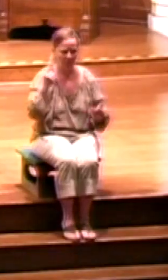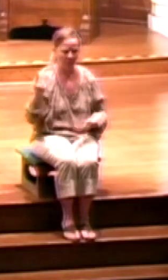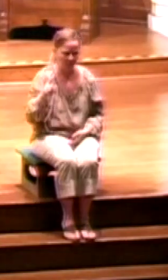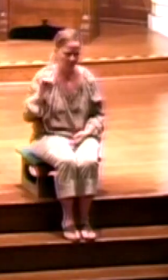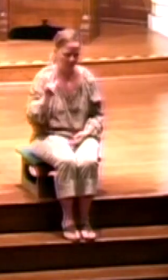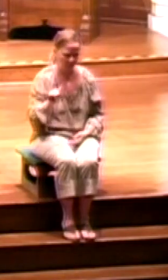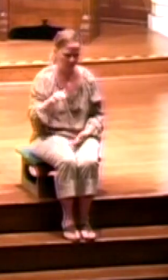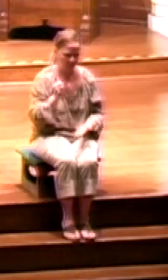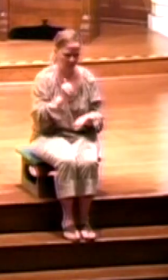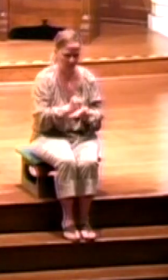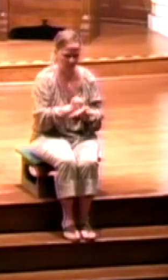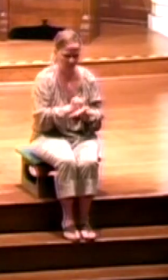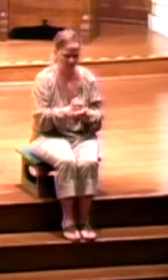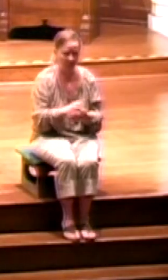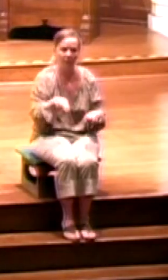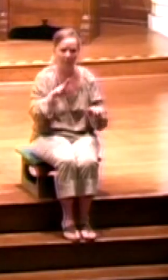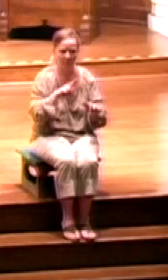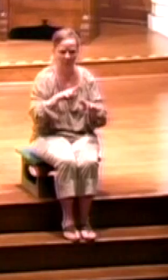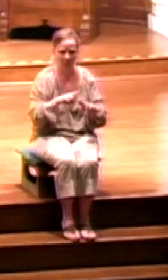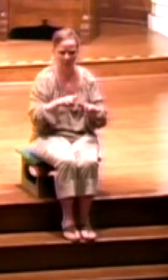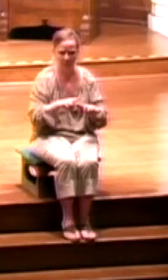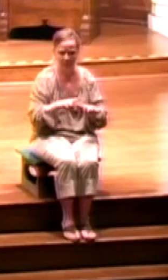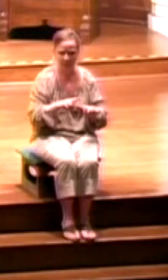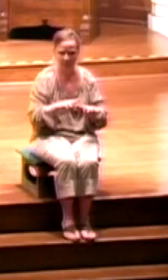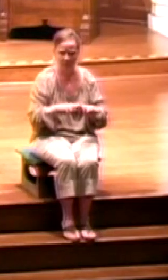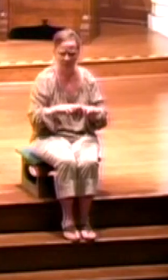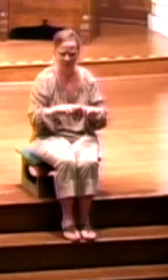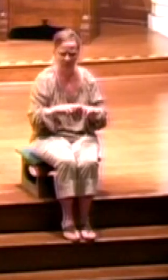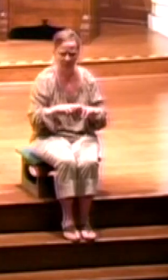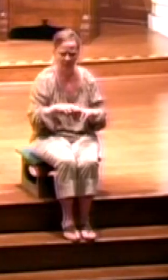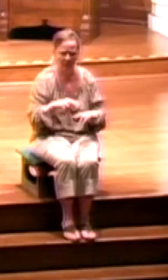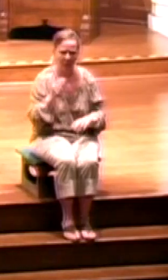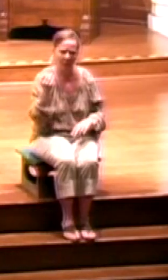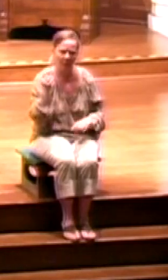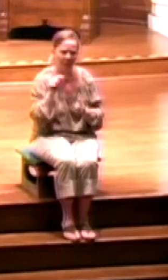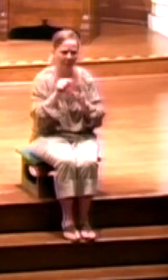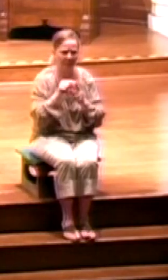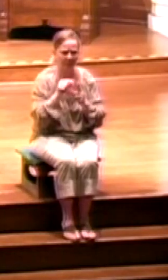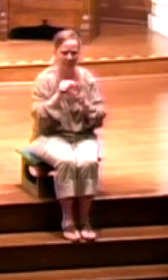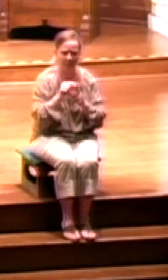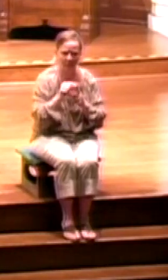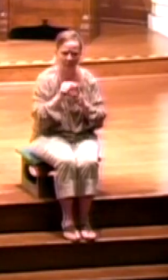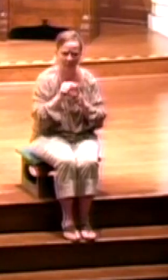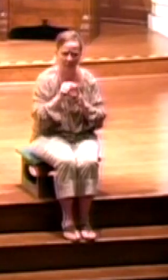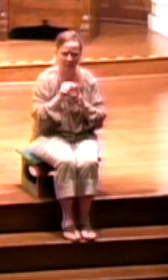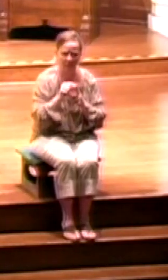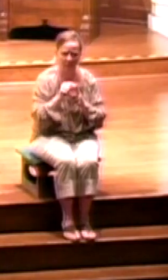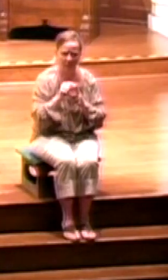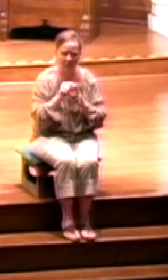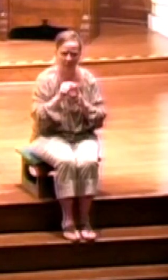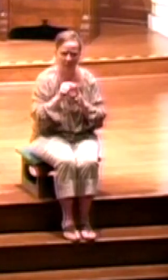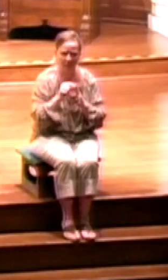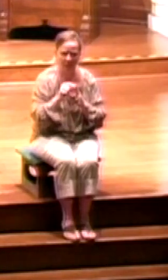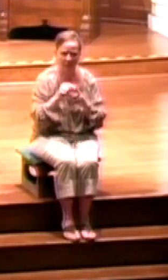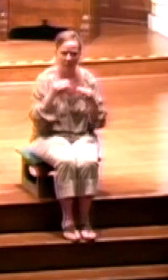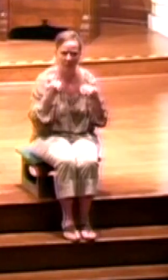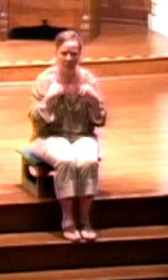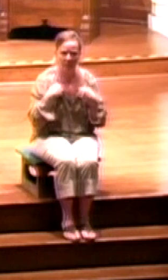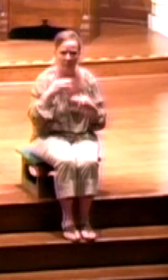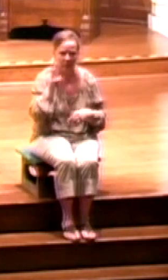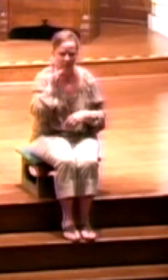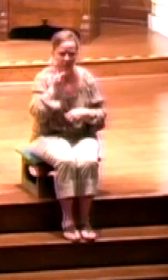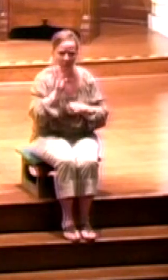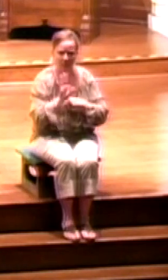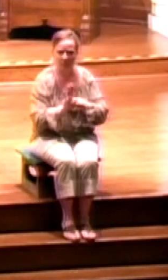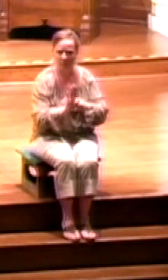Amen. You may be seated, and just a couple of words of instruction. First of all, today we will receive the Holy Communion, and we welcome to